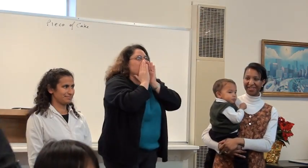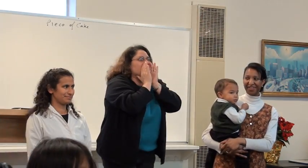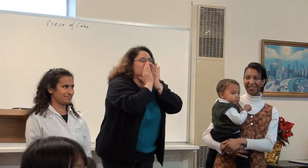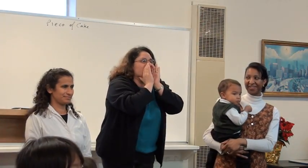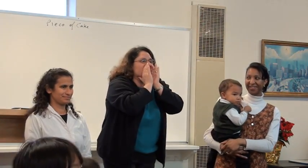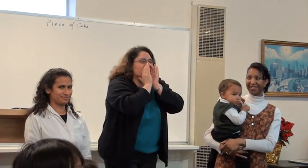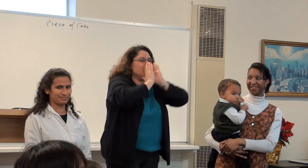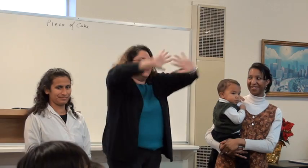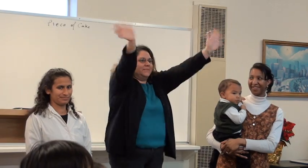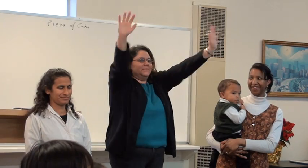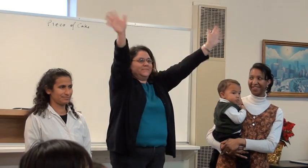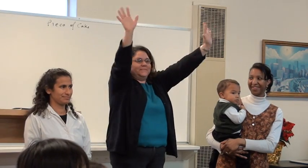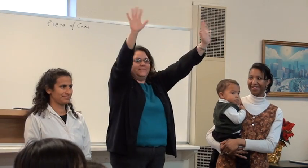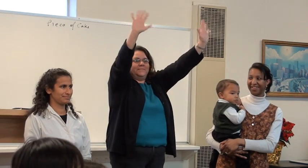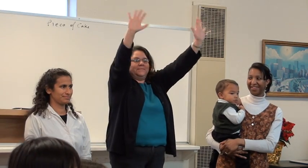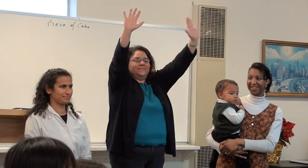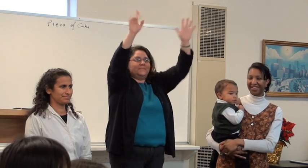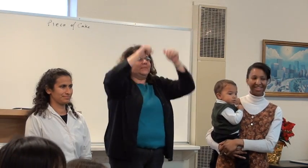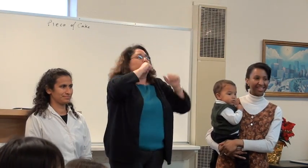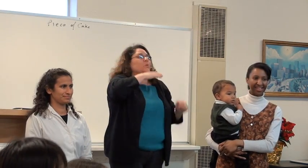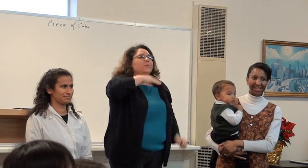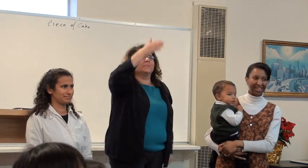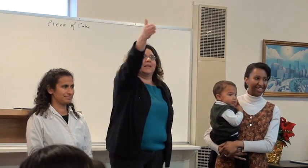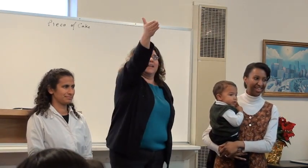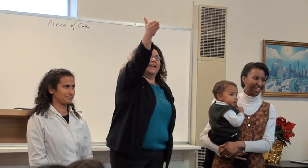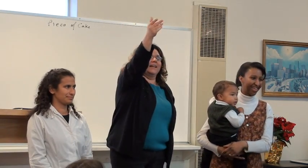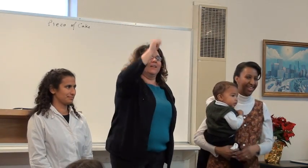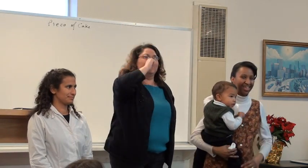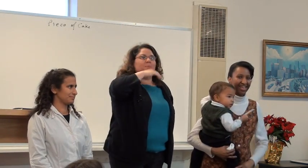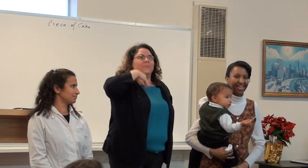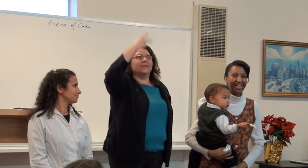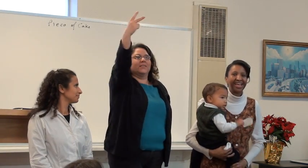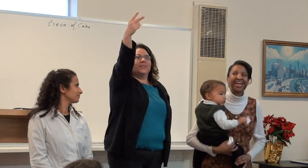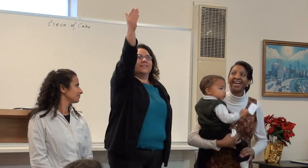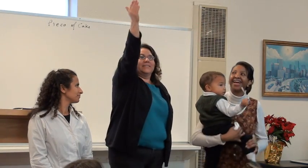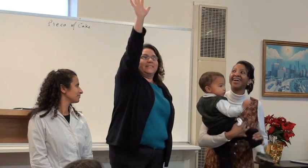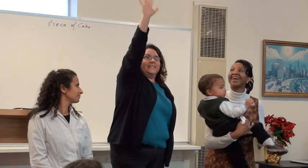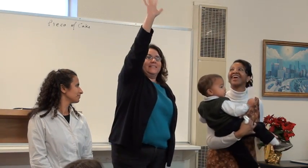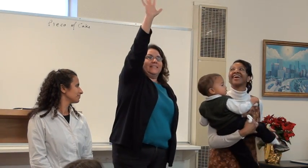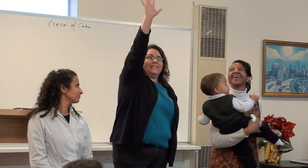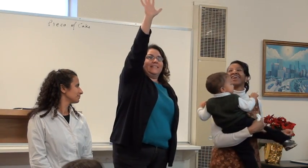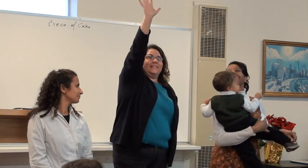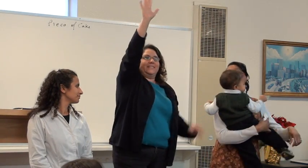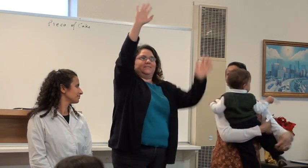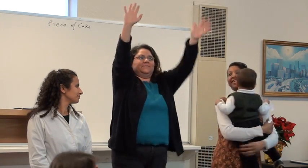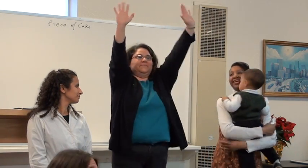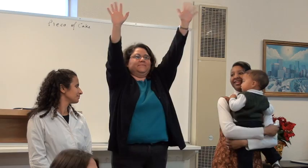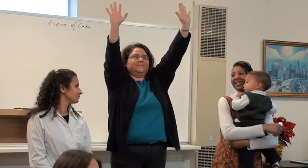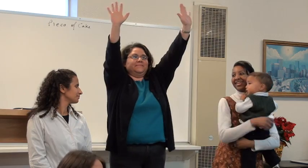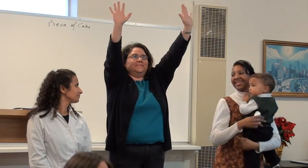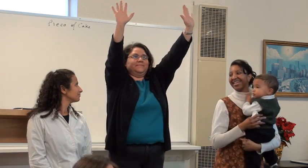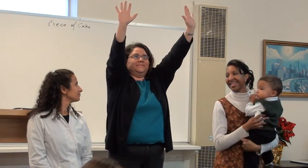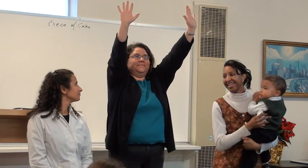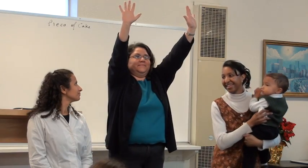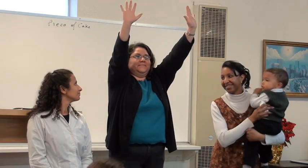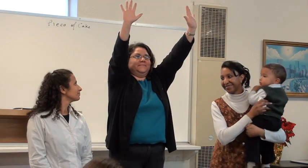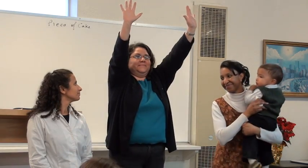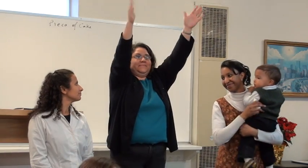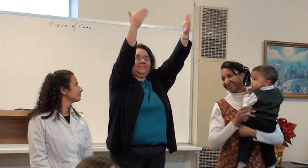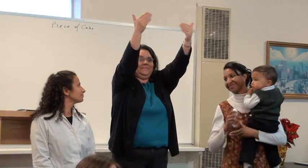Hey, pay attention. Shimura's whistling. She says, women, come, pay attention. Miss